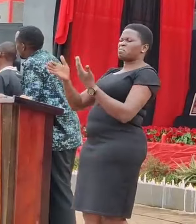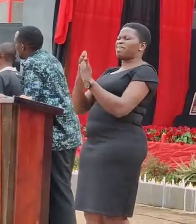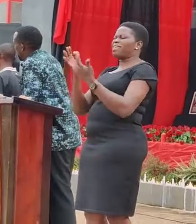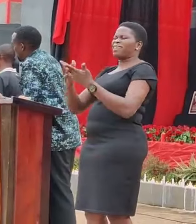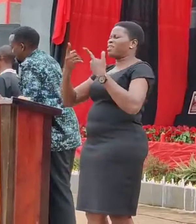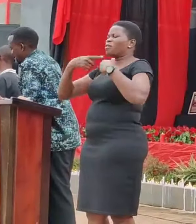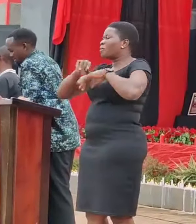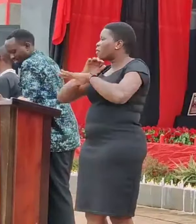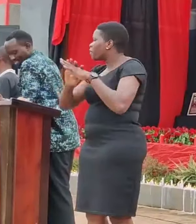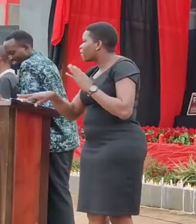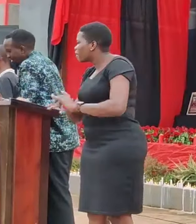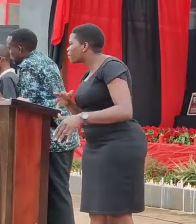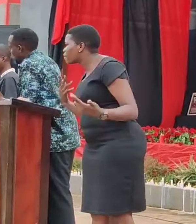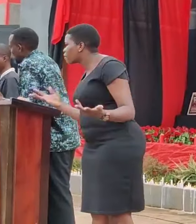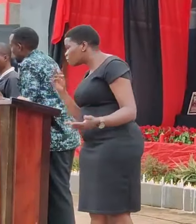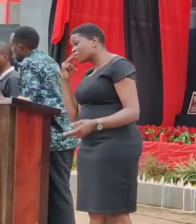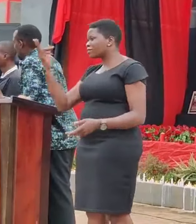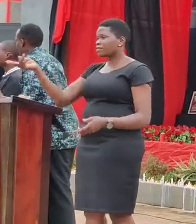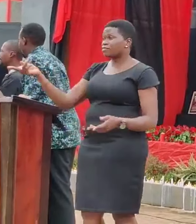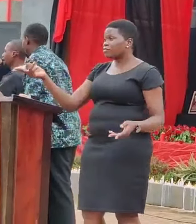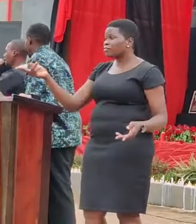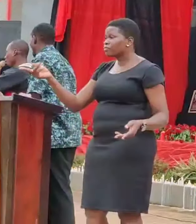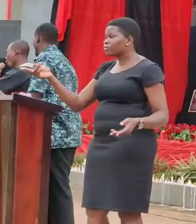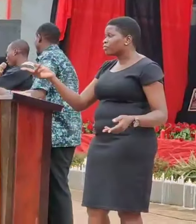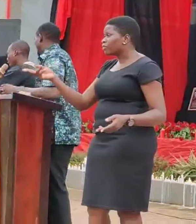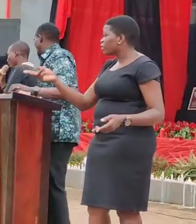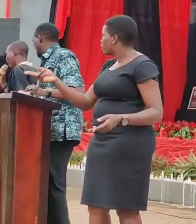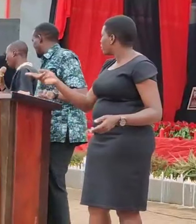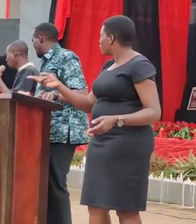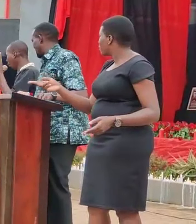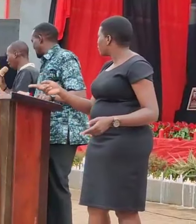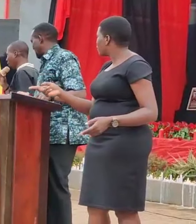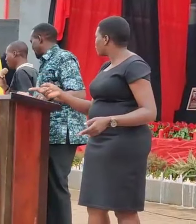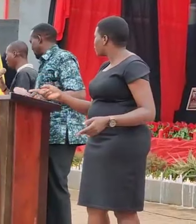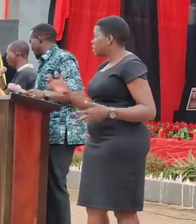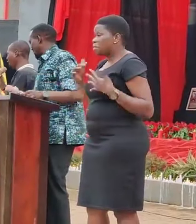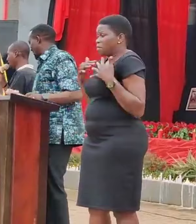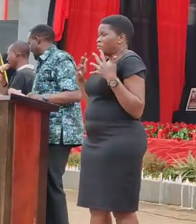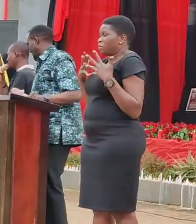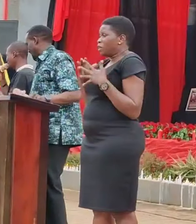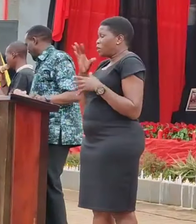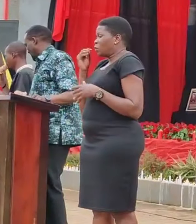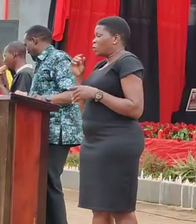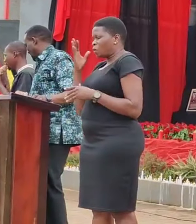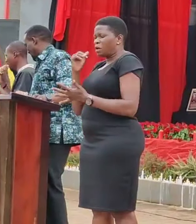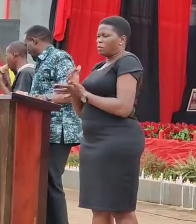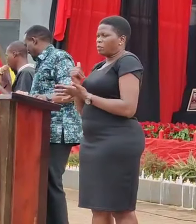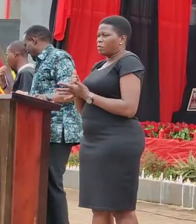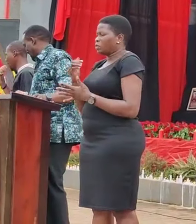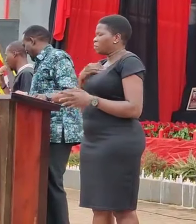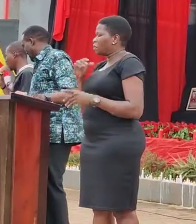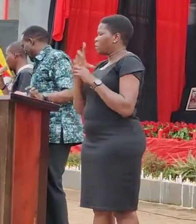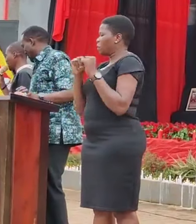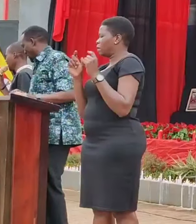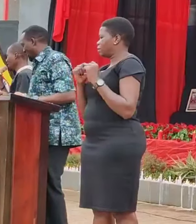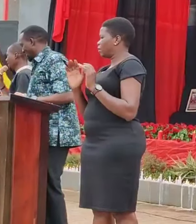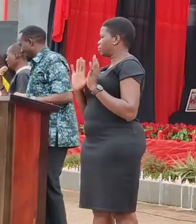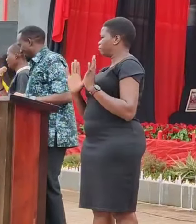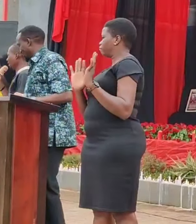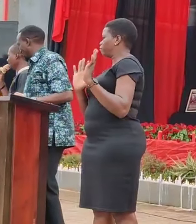tatulabirira kitege ntiddemuko kale okwagala okuwogera olw'ensonga sitera kukozesa kibigaabo